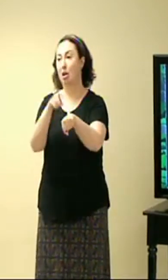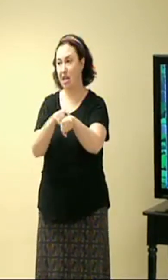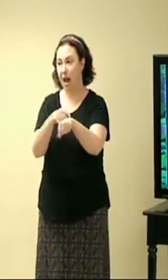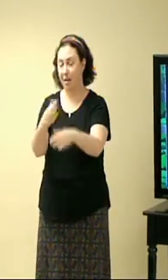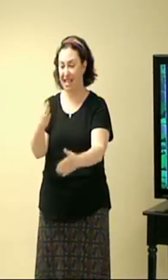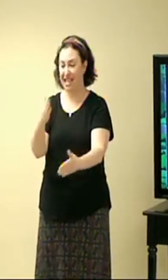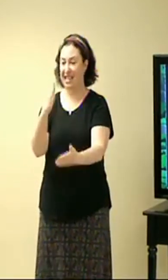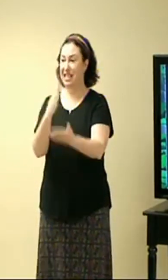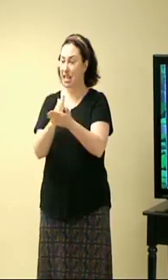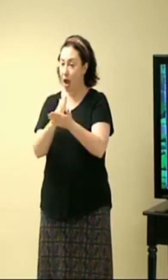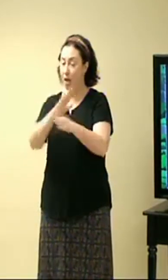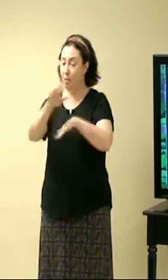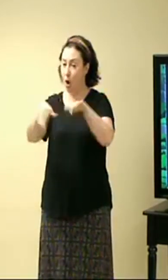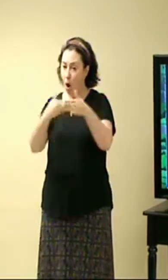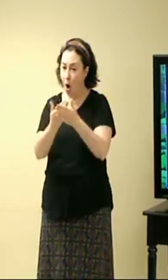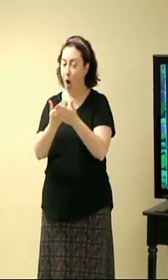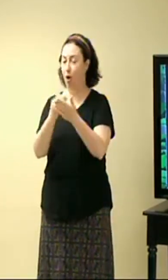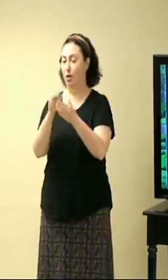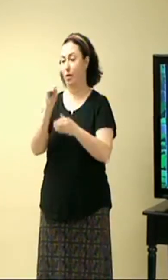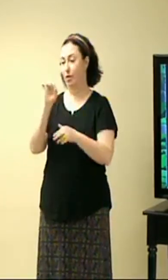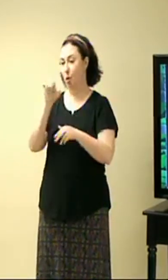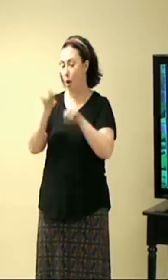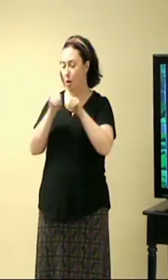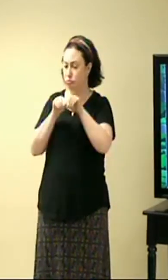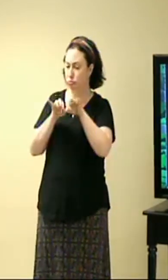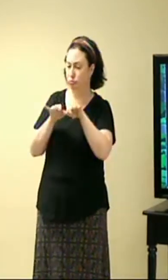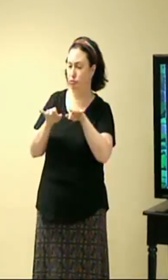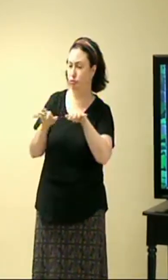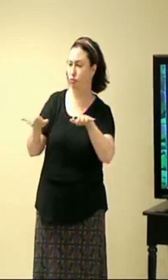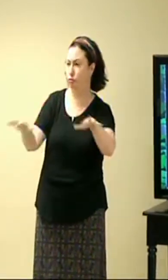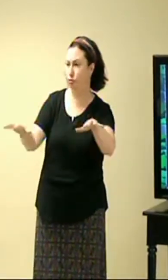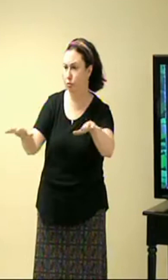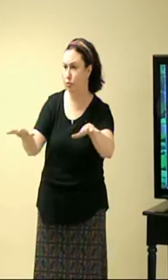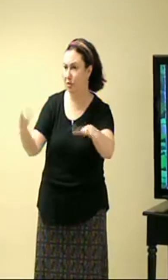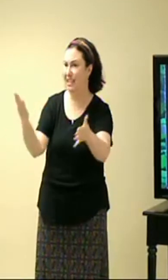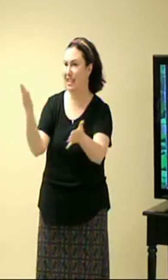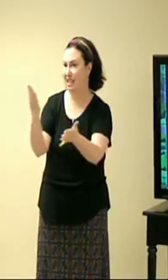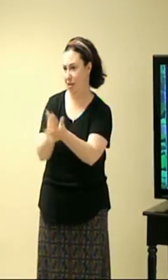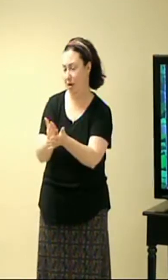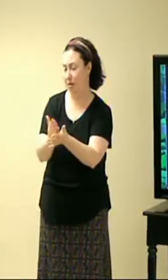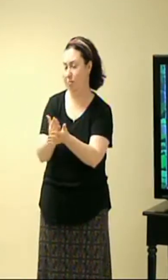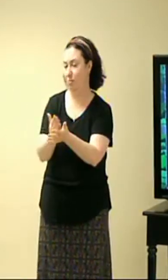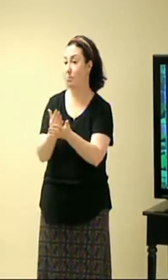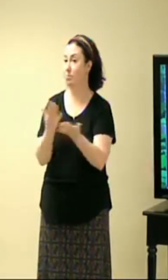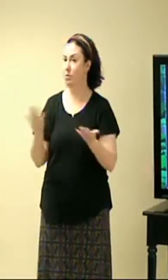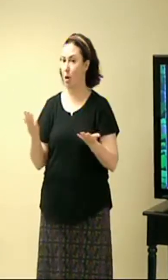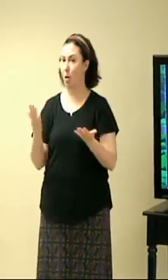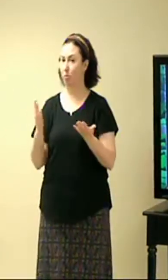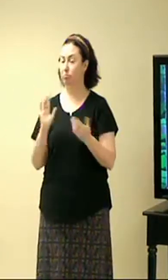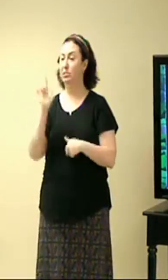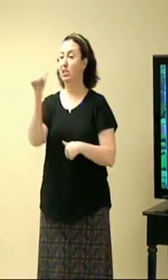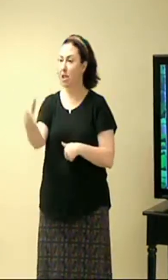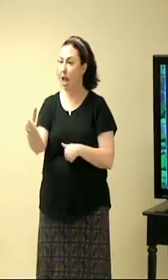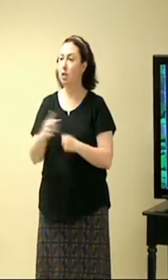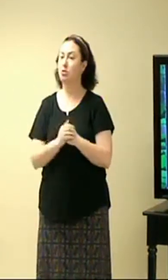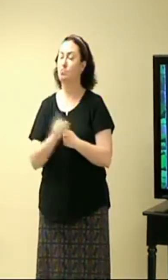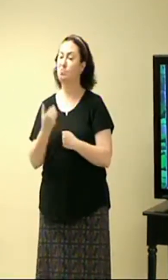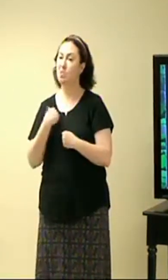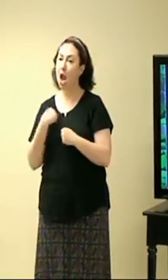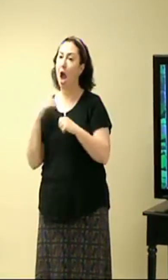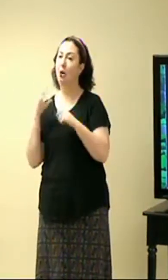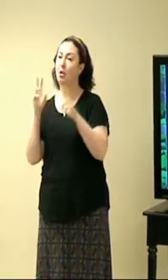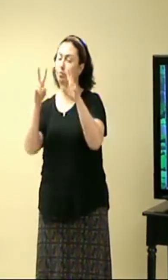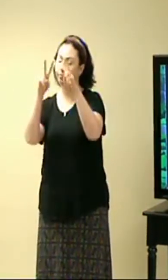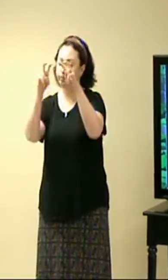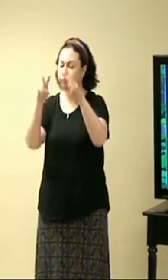And after Deepwater Horizon, they had an investigative team, and their goal was to figure out why did this happen. And as they were investigating this catastrophe,